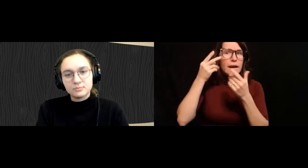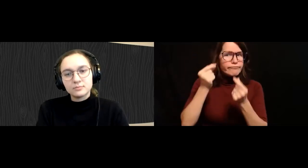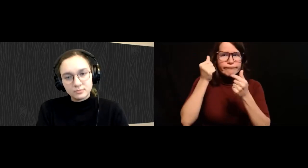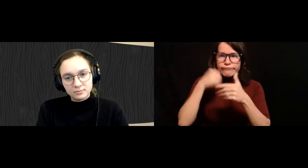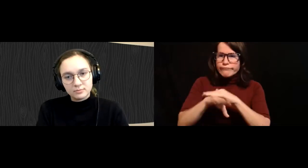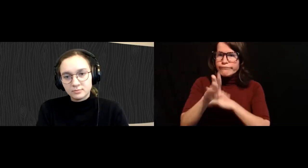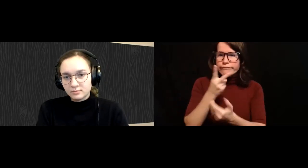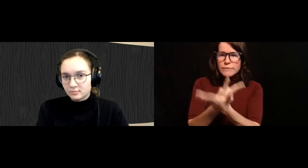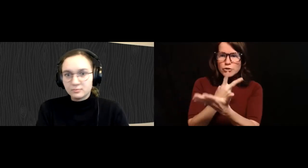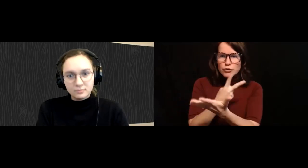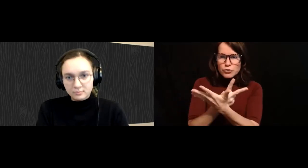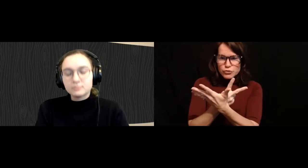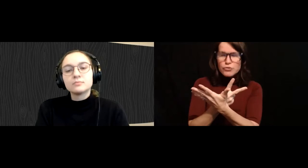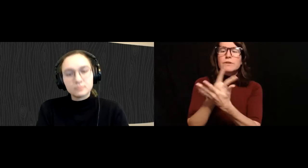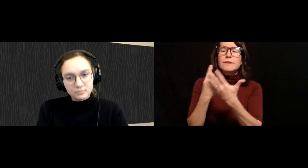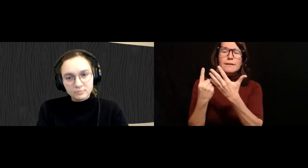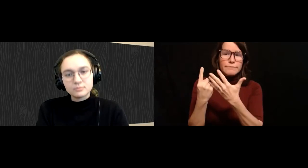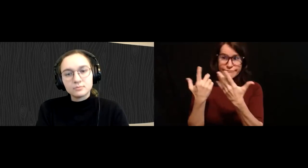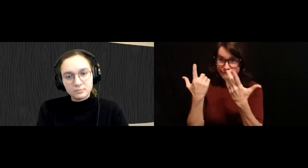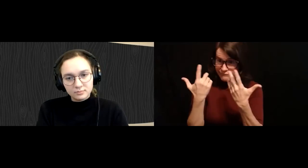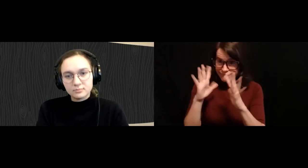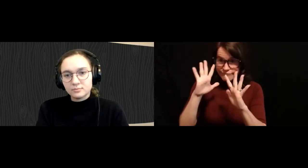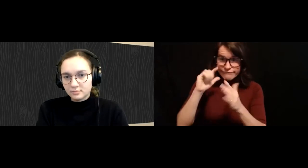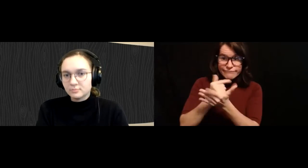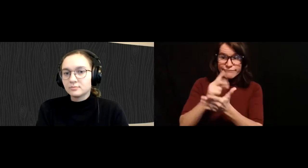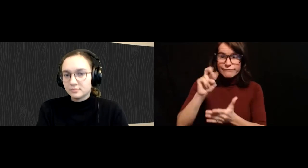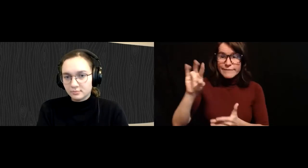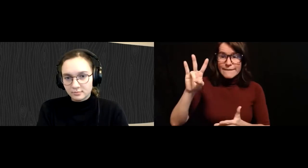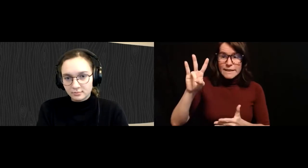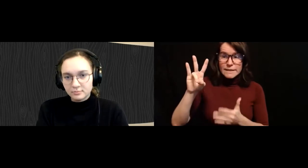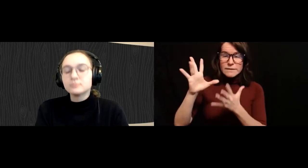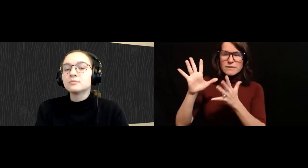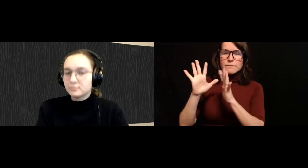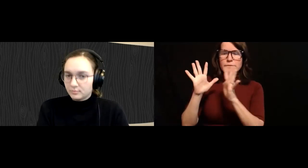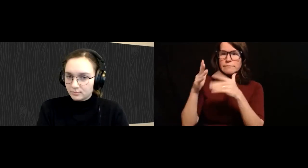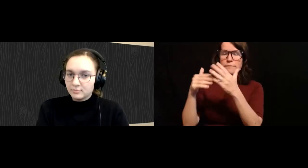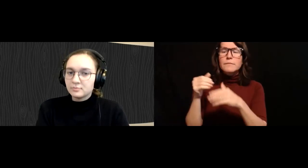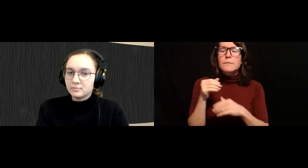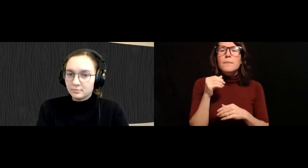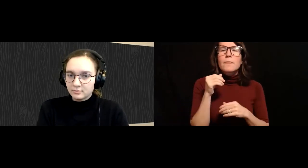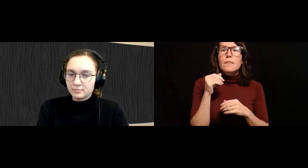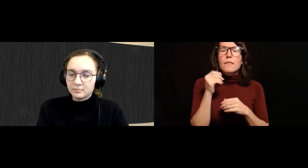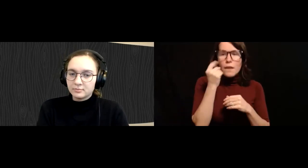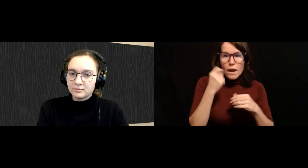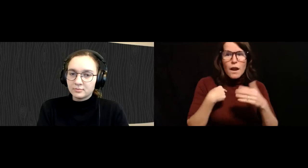in 2005. And of course, immediately went into my master's program, graduated in 2007.